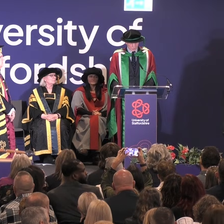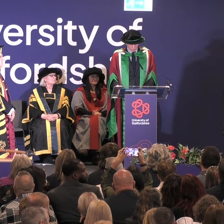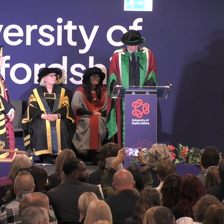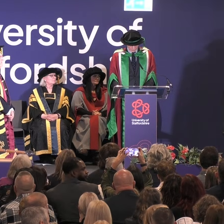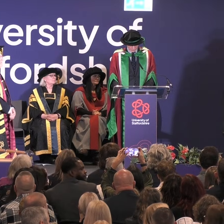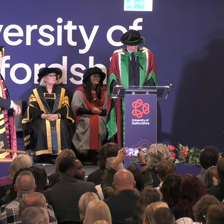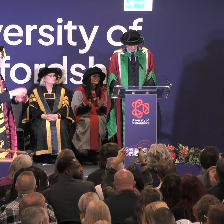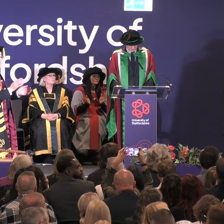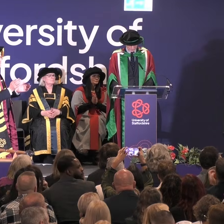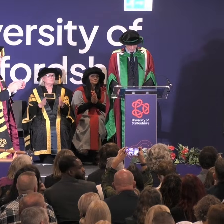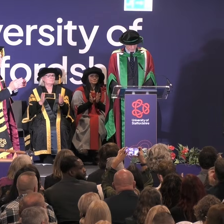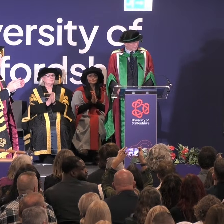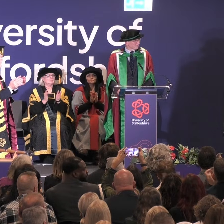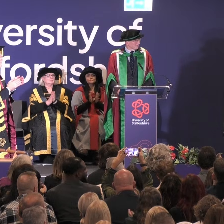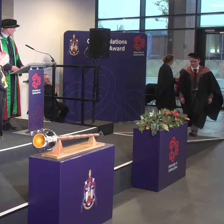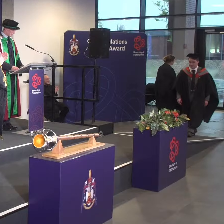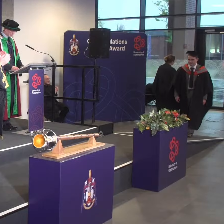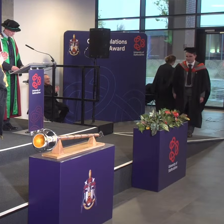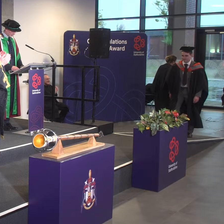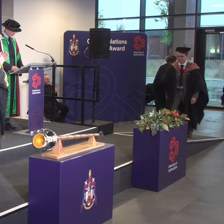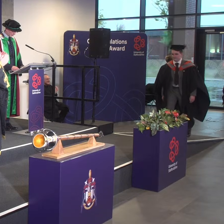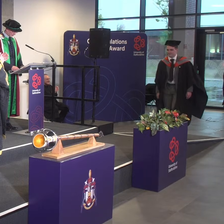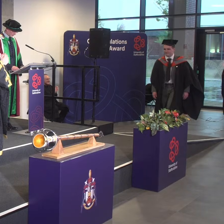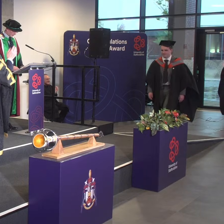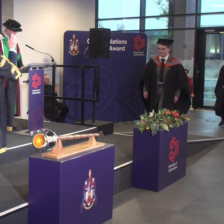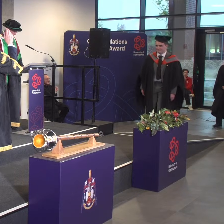Kieran Jones.